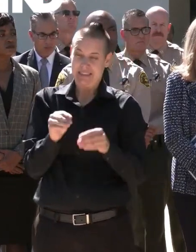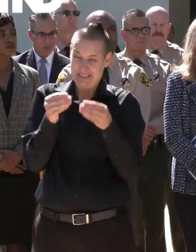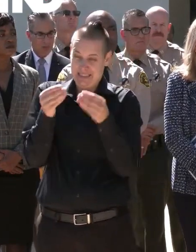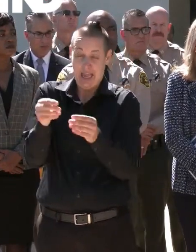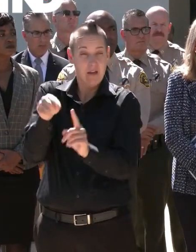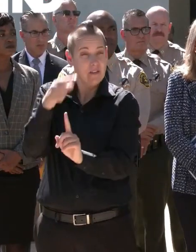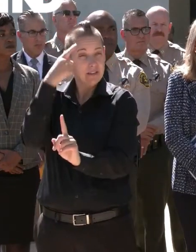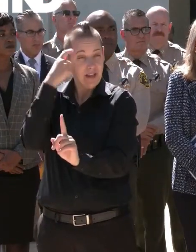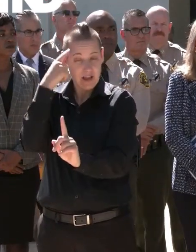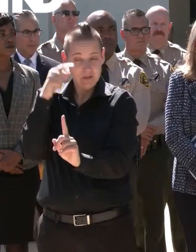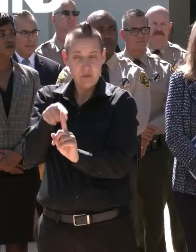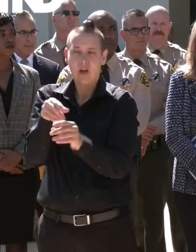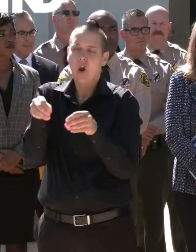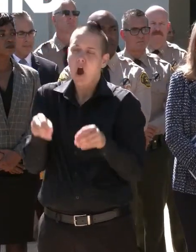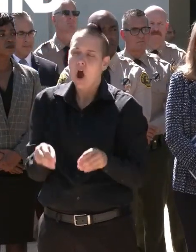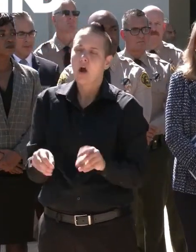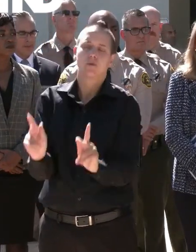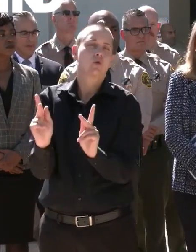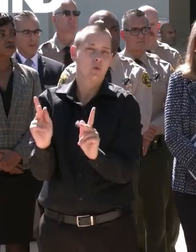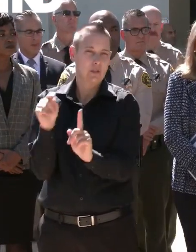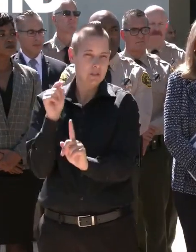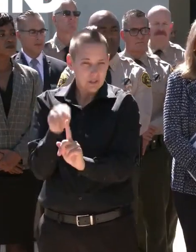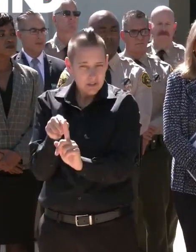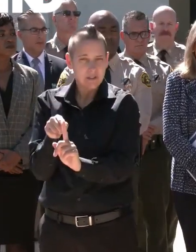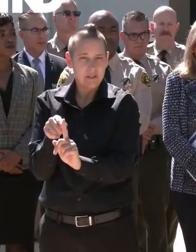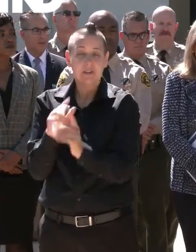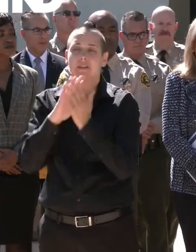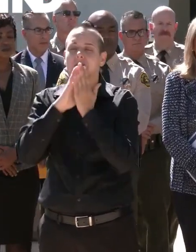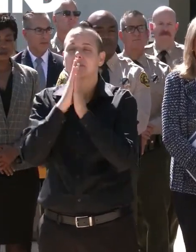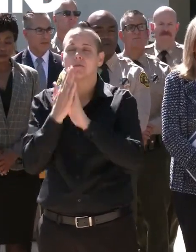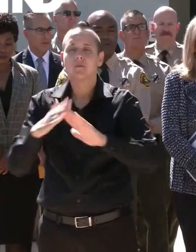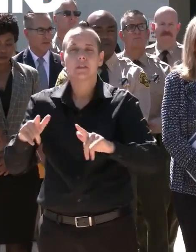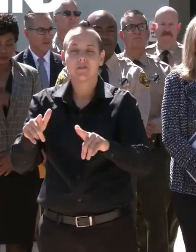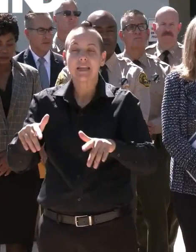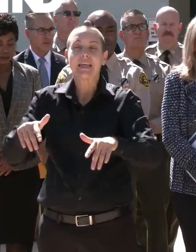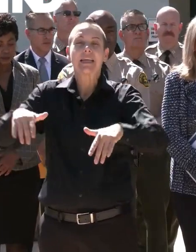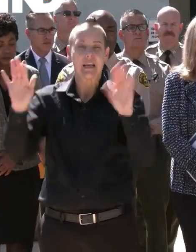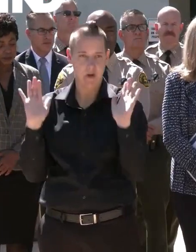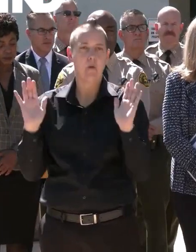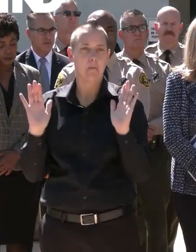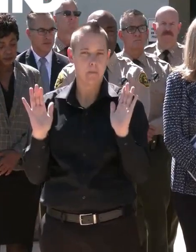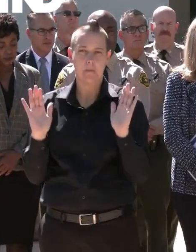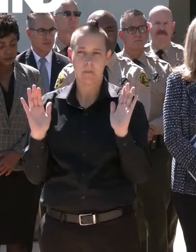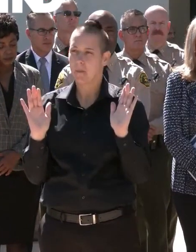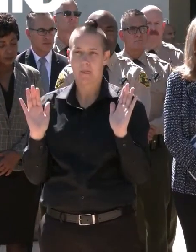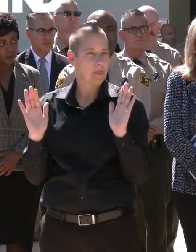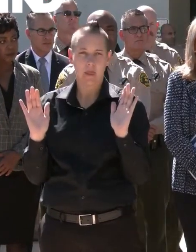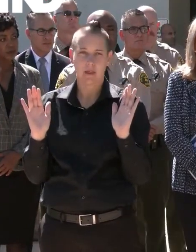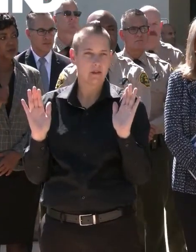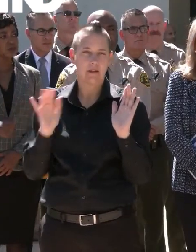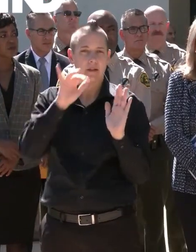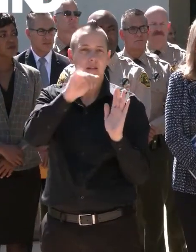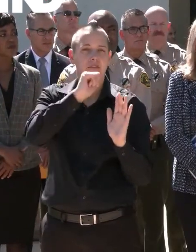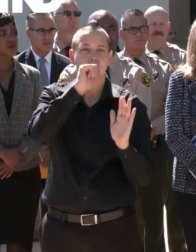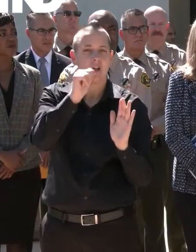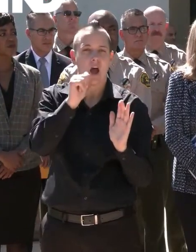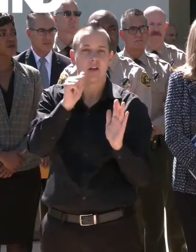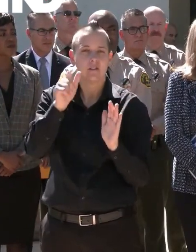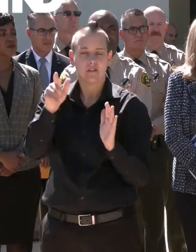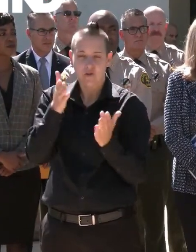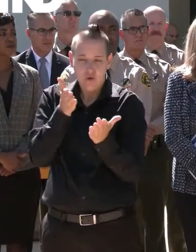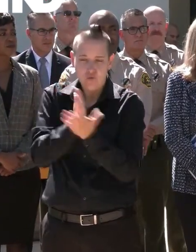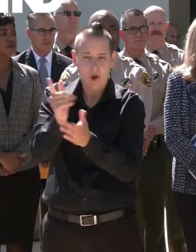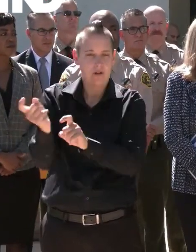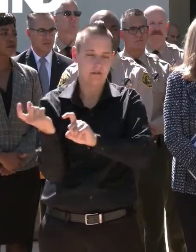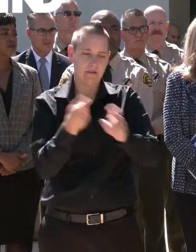this suspect an opportunity to peacefully give up. That is not the right that was afforded